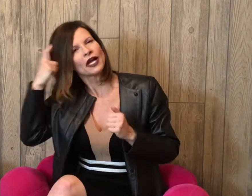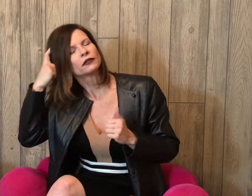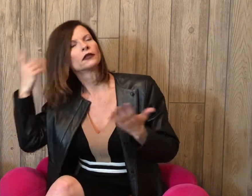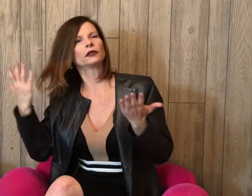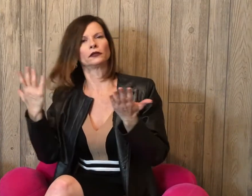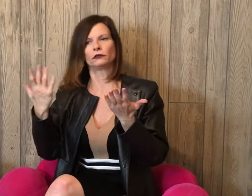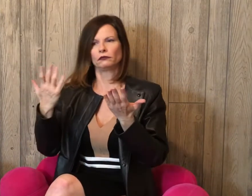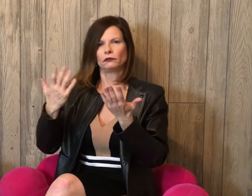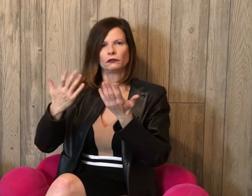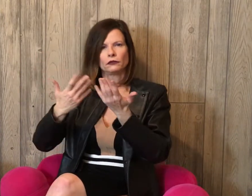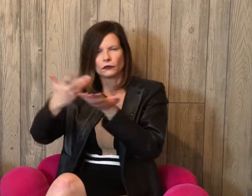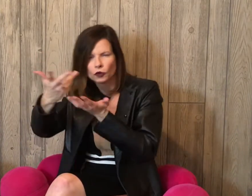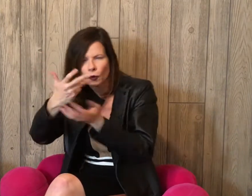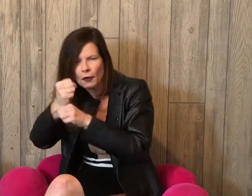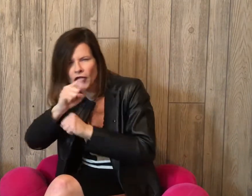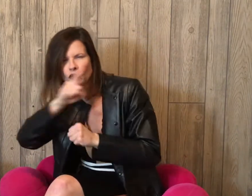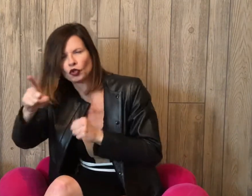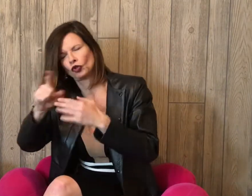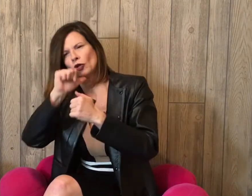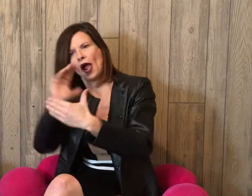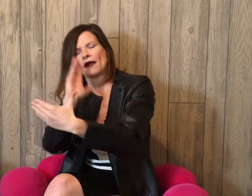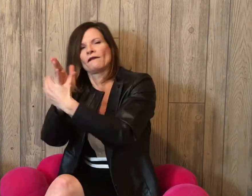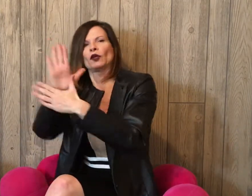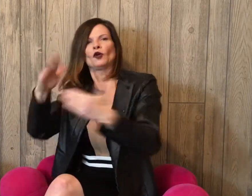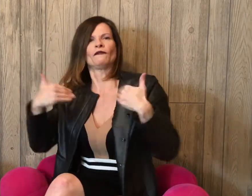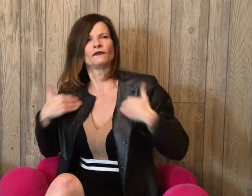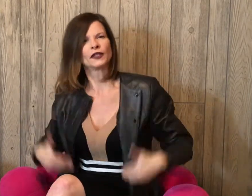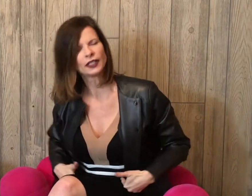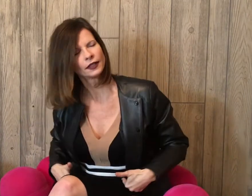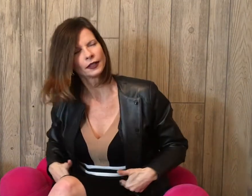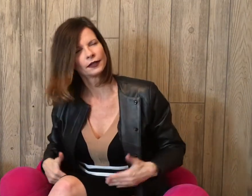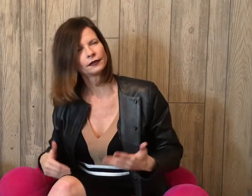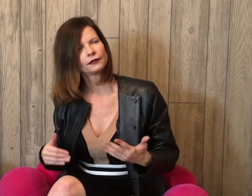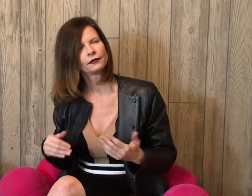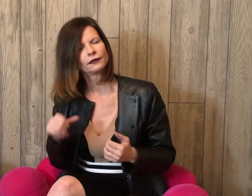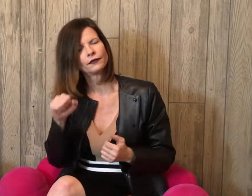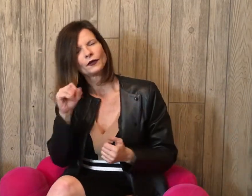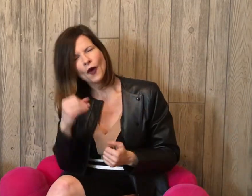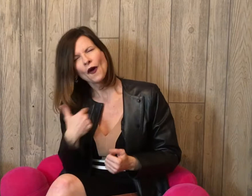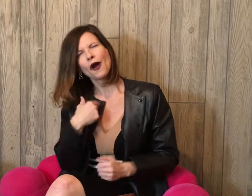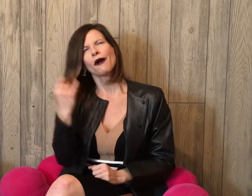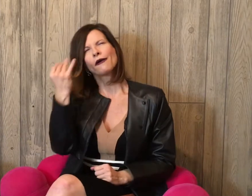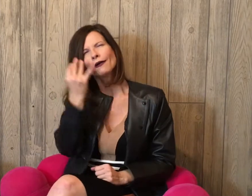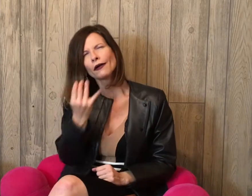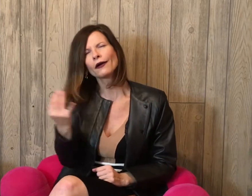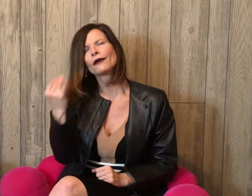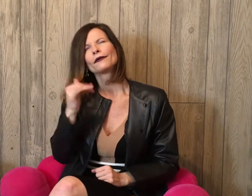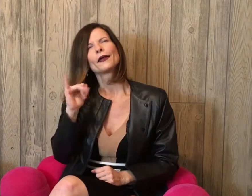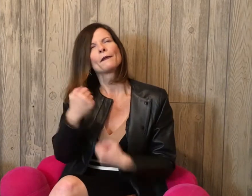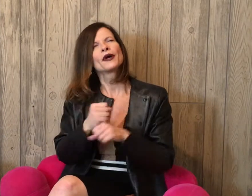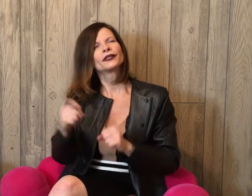and making sure it's not getting in the way of the physical. It gave me a lot to think about. It makes sense.